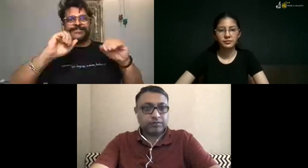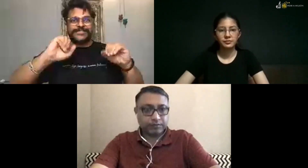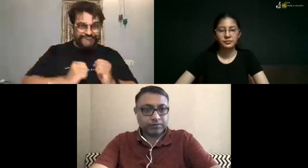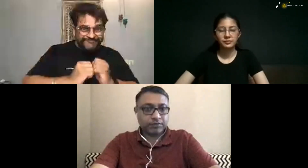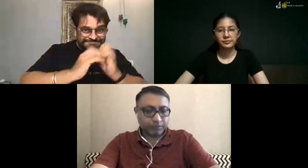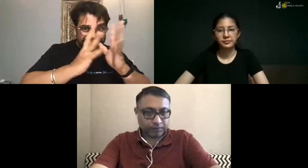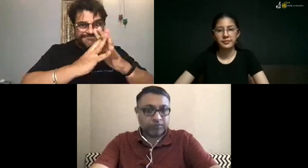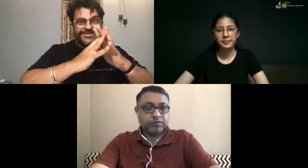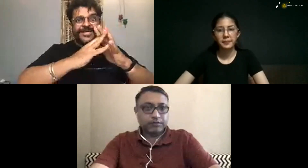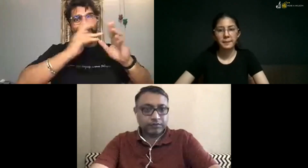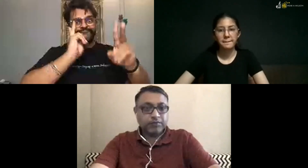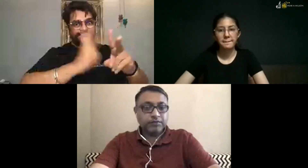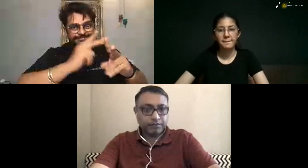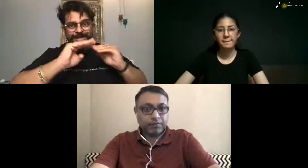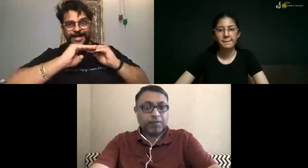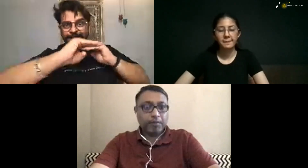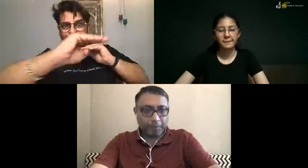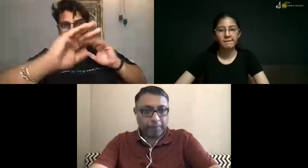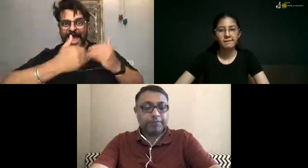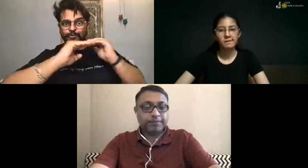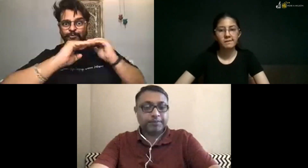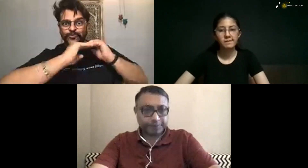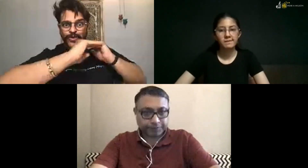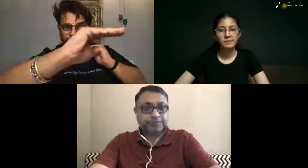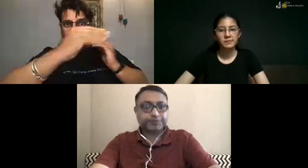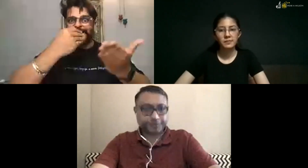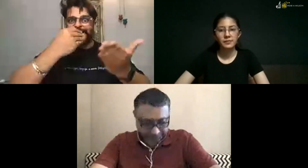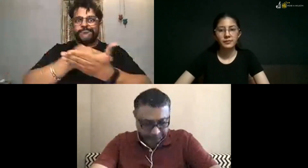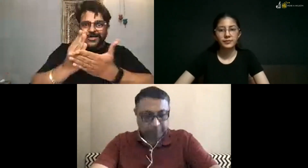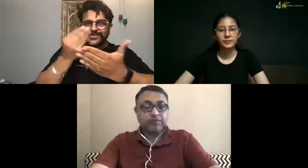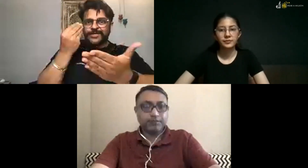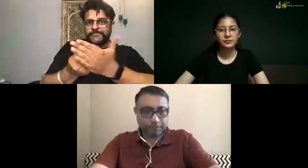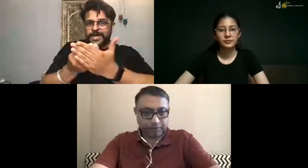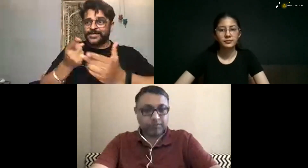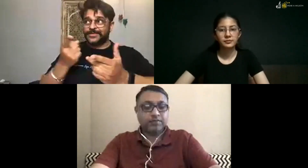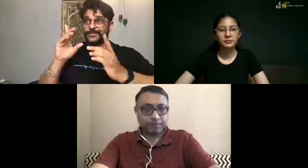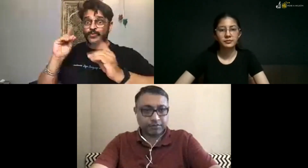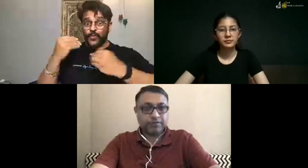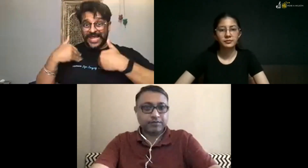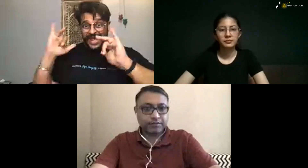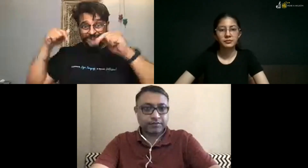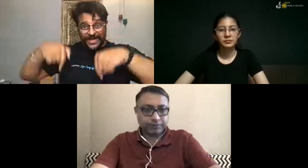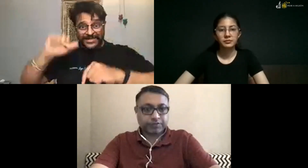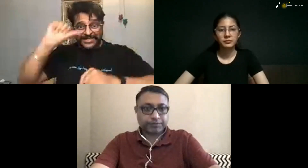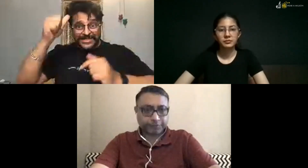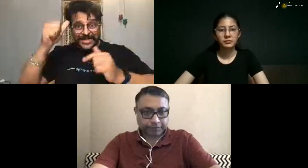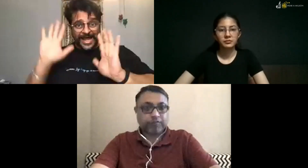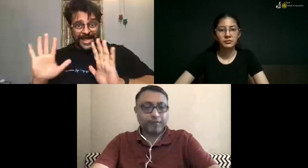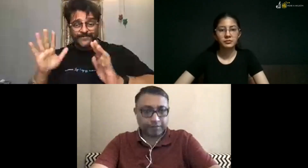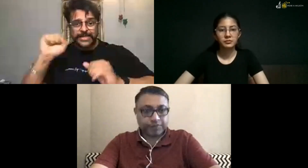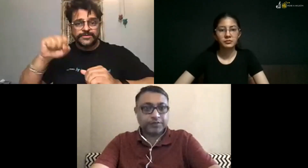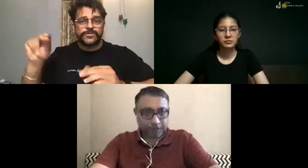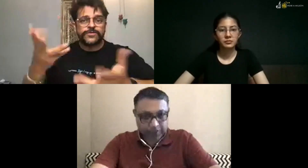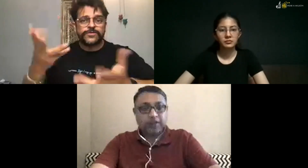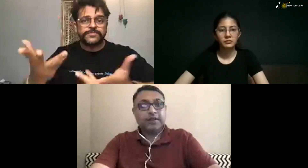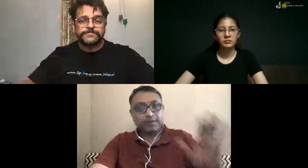supporting and guiding them through the whole entrepreneurial system and how to sustain that, how to budget it. So